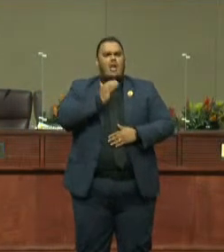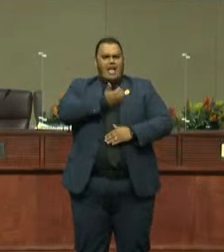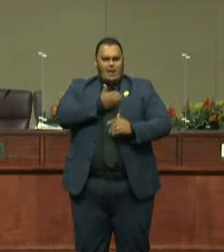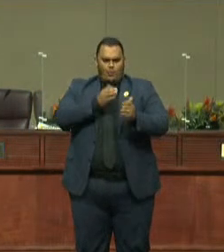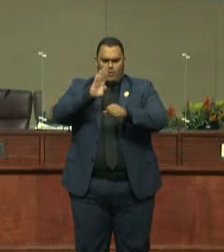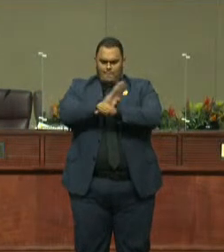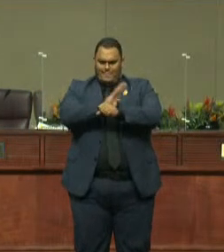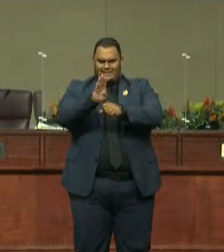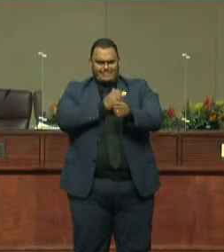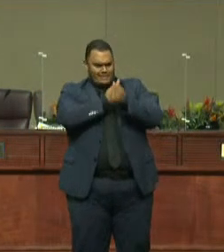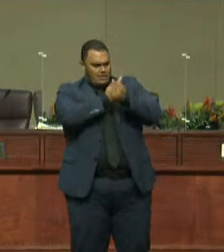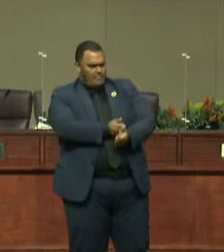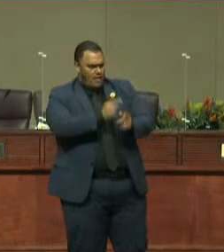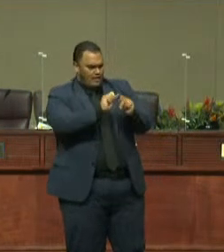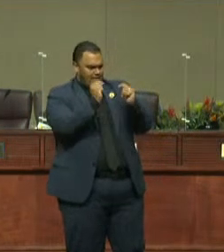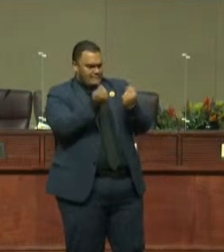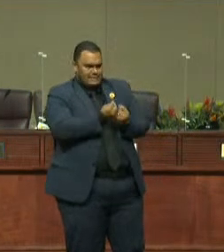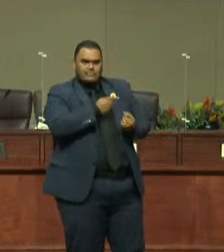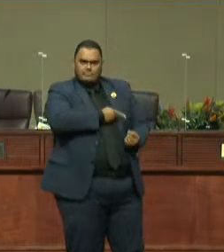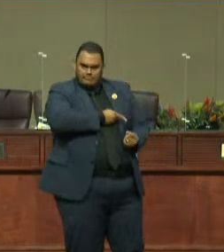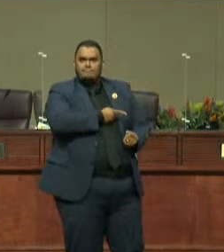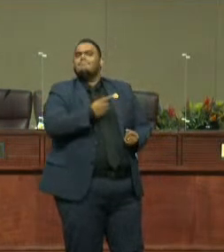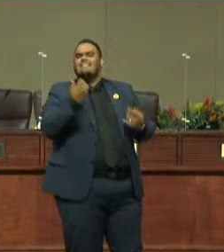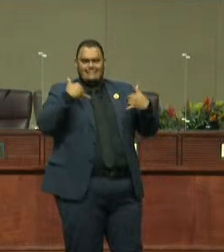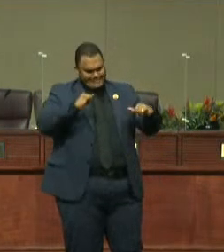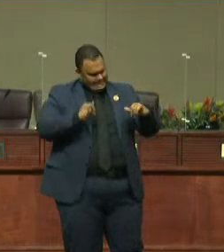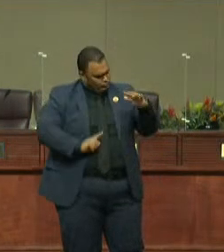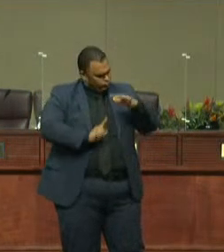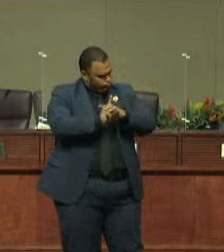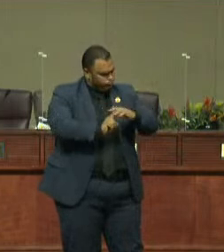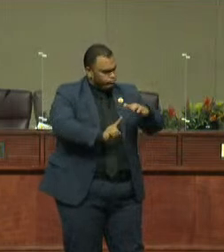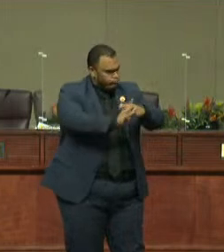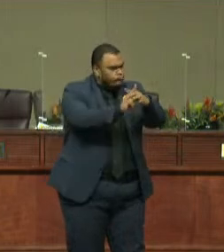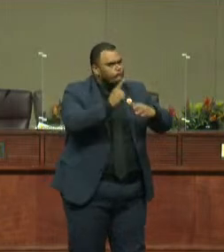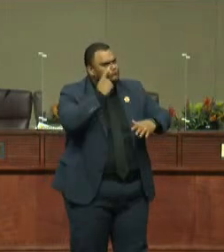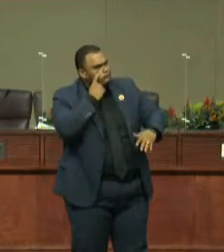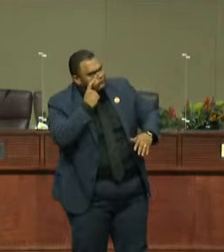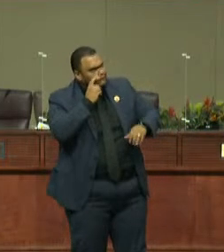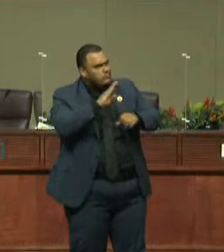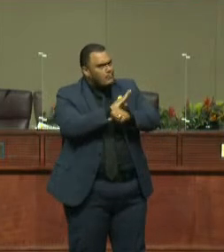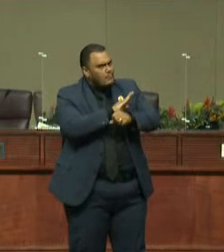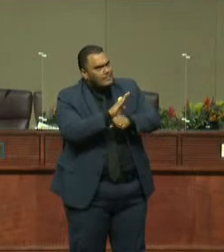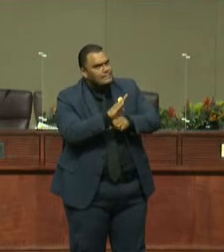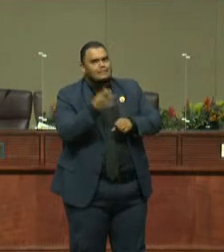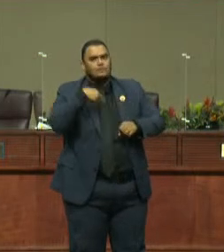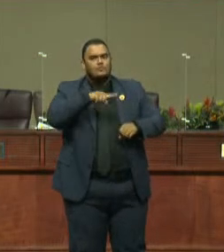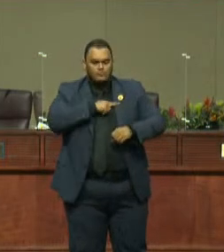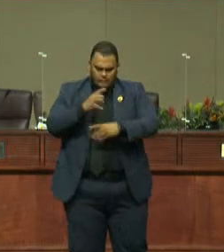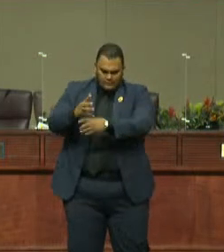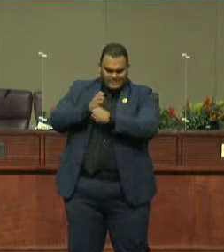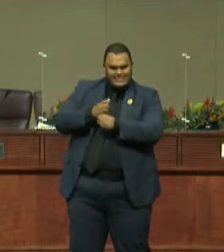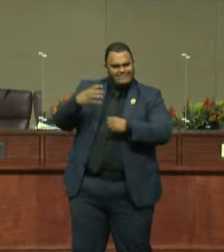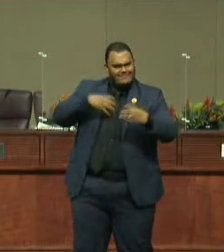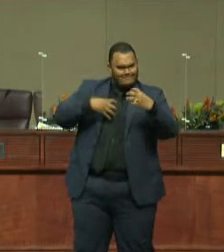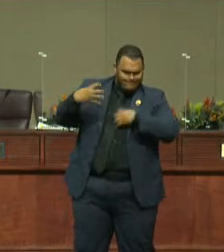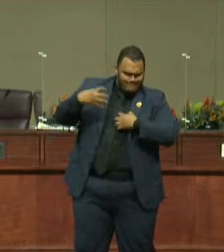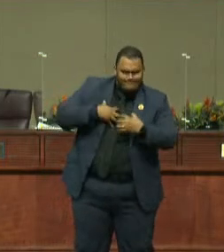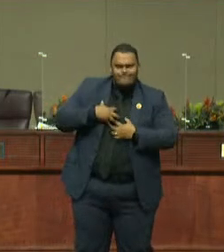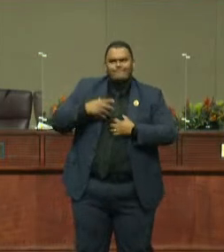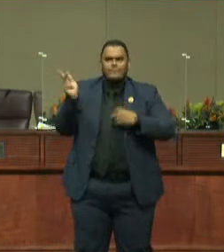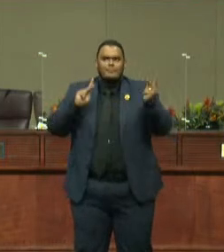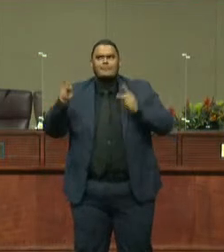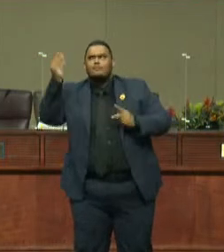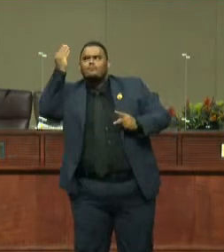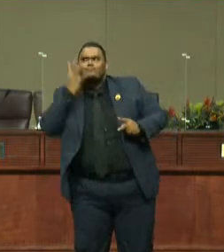each day a fair number of complaints about certain types of businesses that are non-compliant. Our teams, I have to